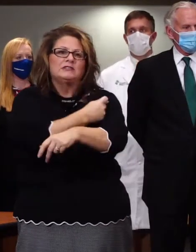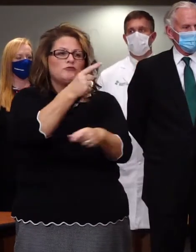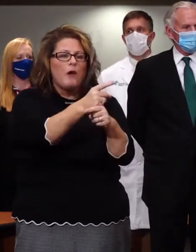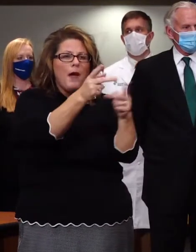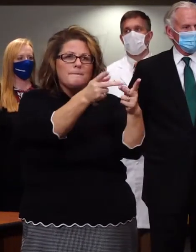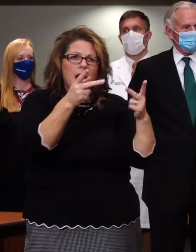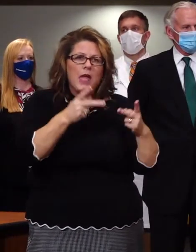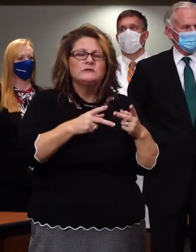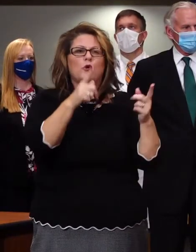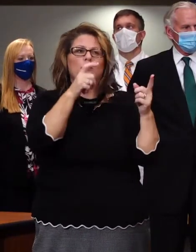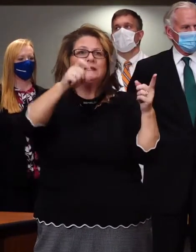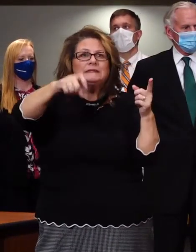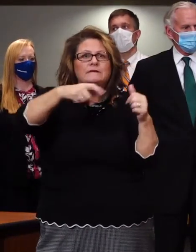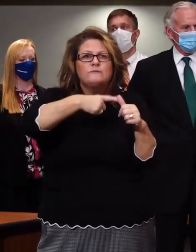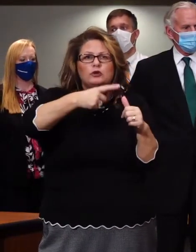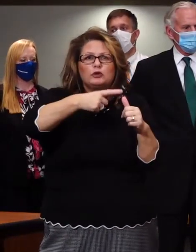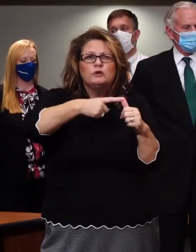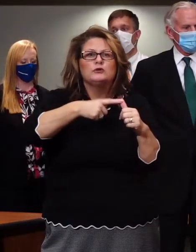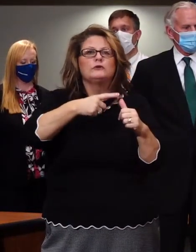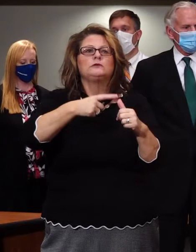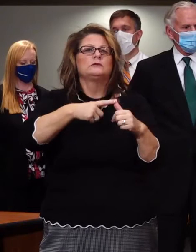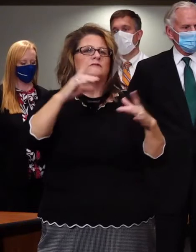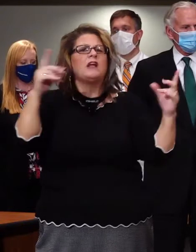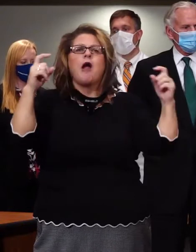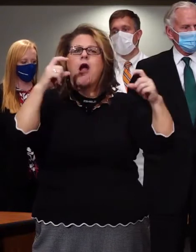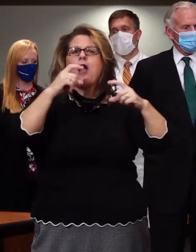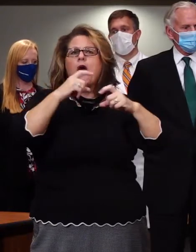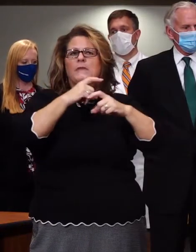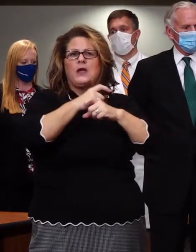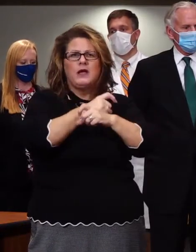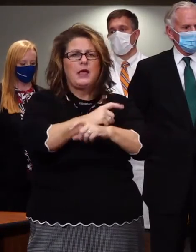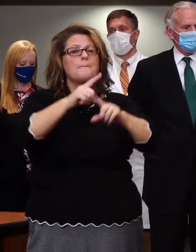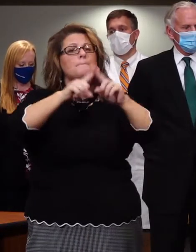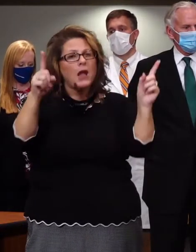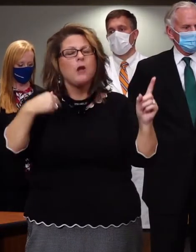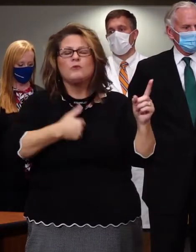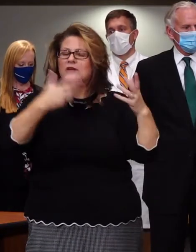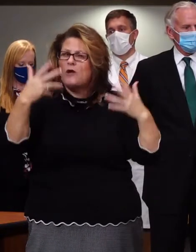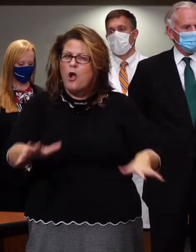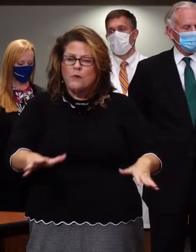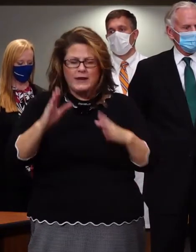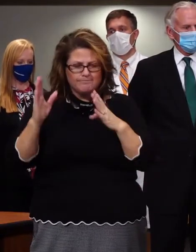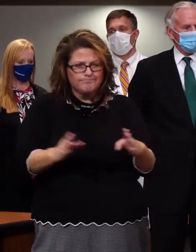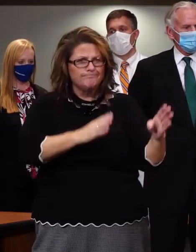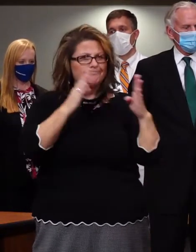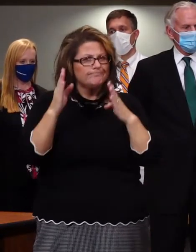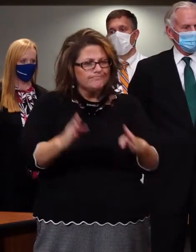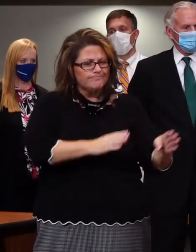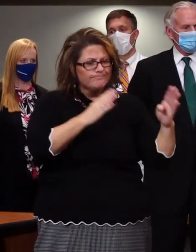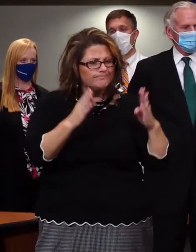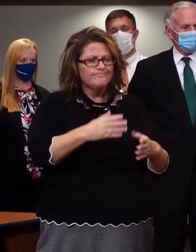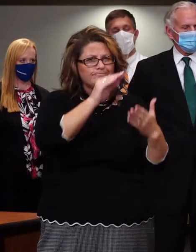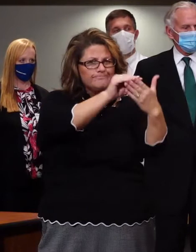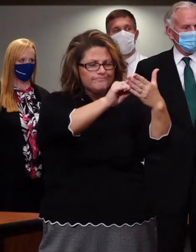and that people who need the vaccine can get it. But we have in place, we are and can make those complex plans,